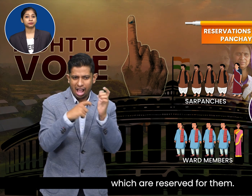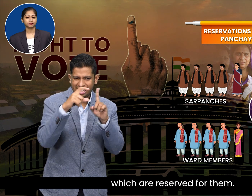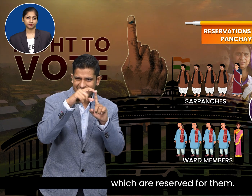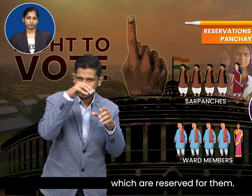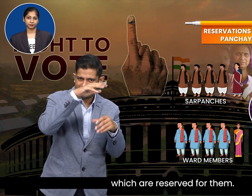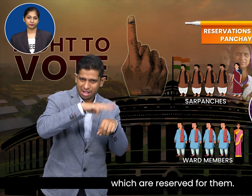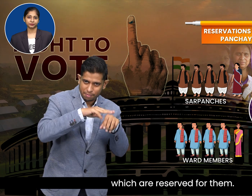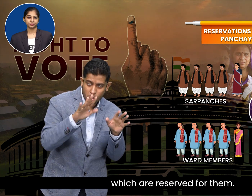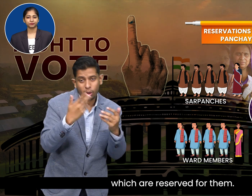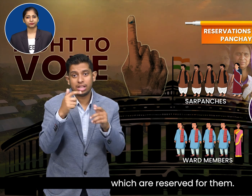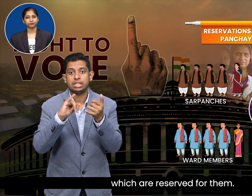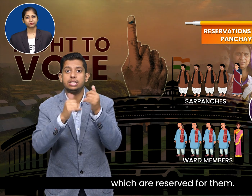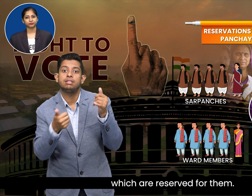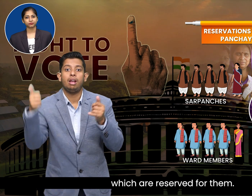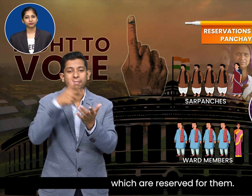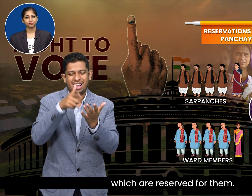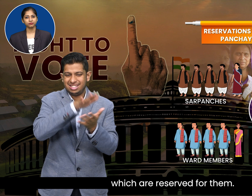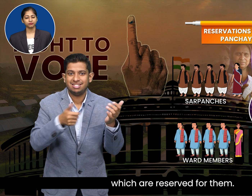them.